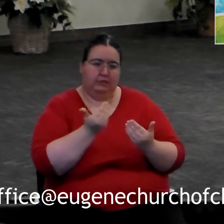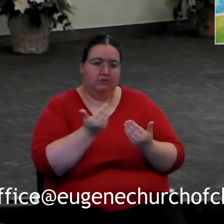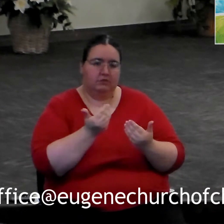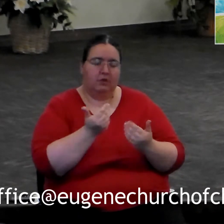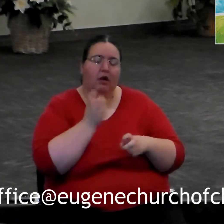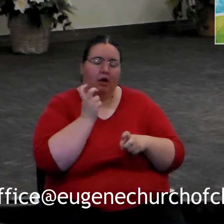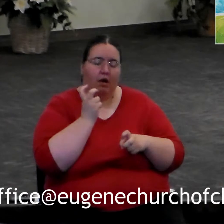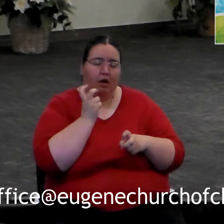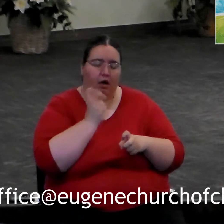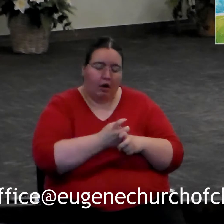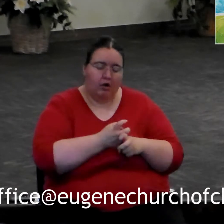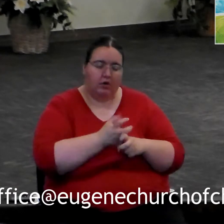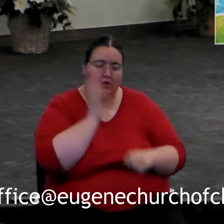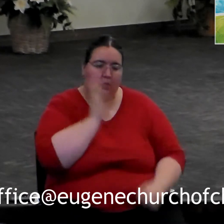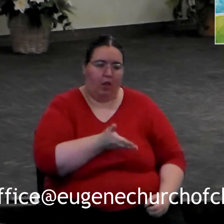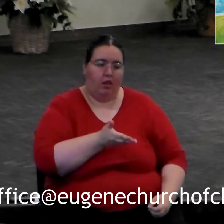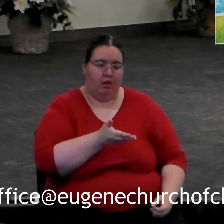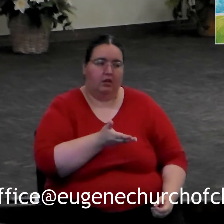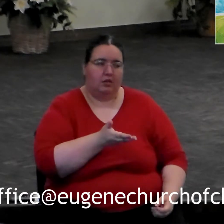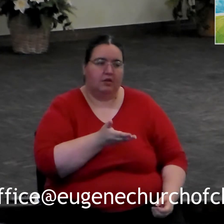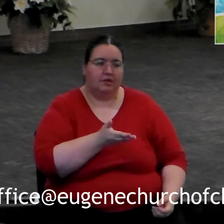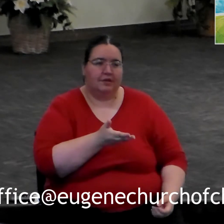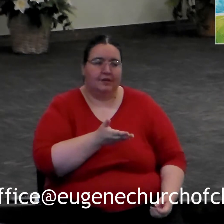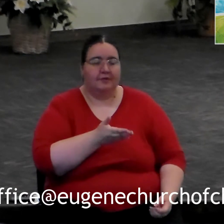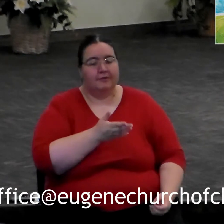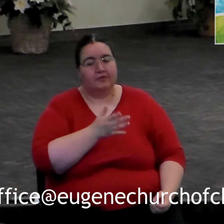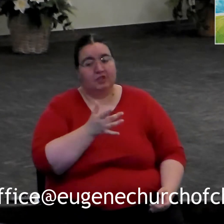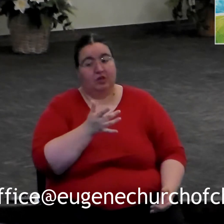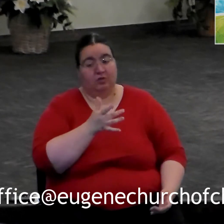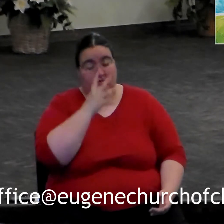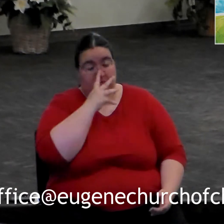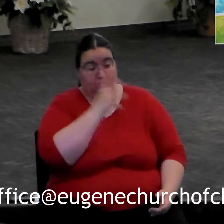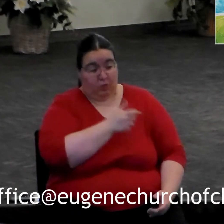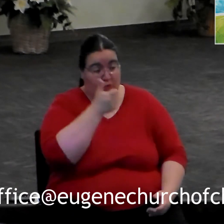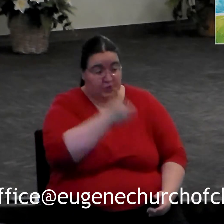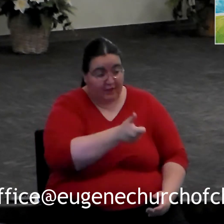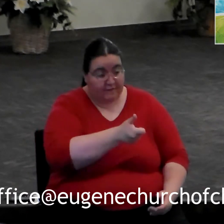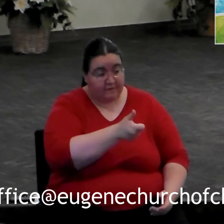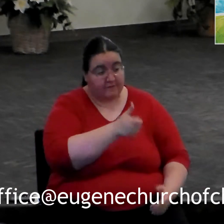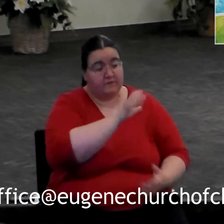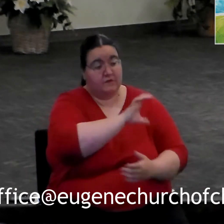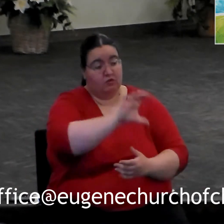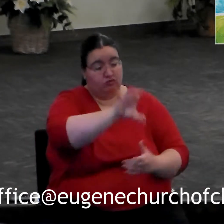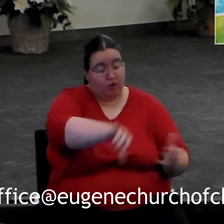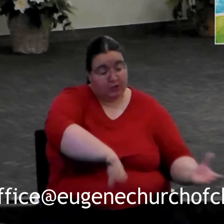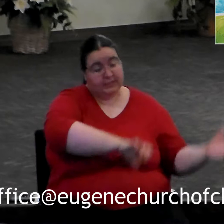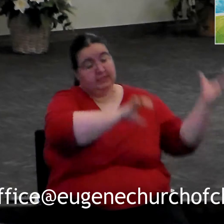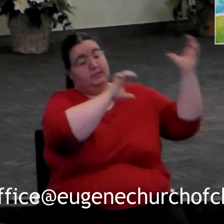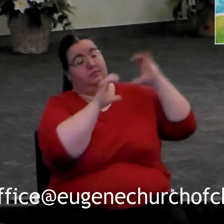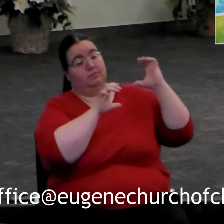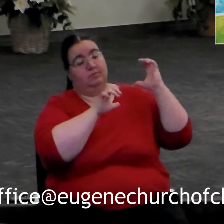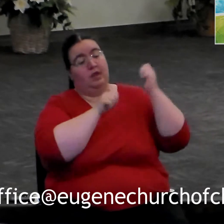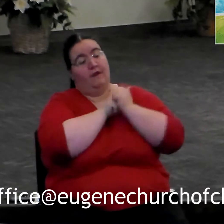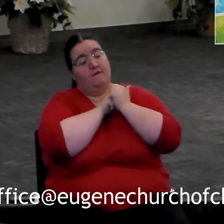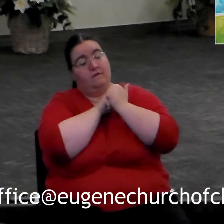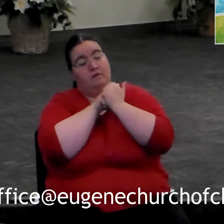But he says, deny yourself, take up your cross, and follow me. And for Peter, that's a very big piece of this whole puzzle.